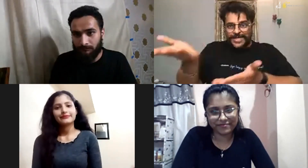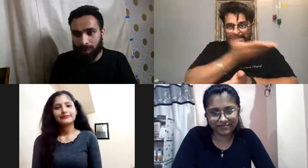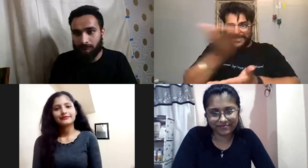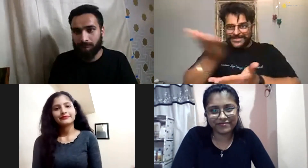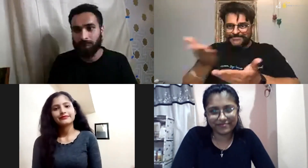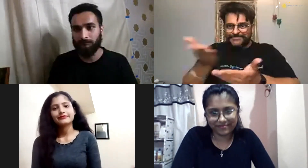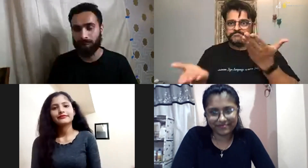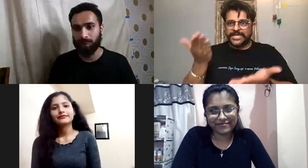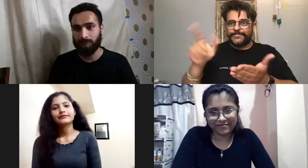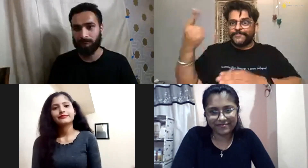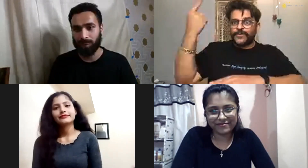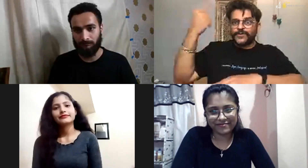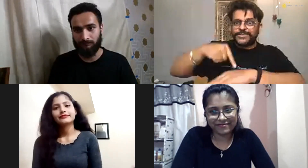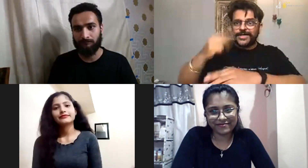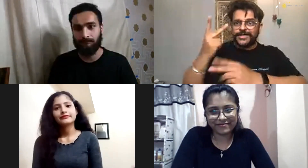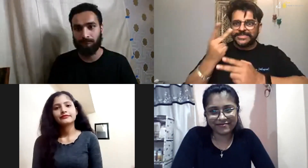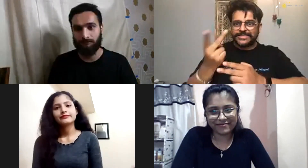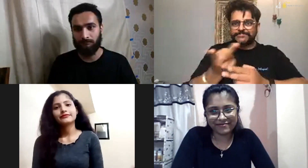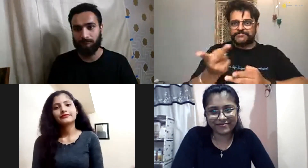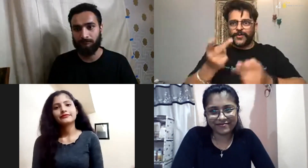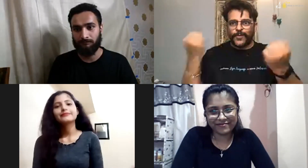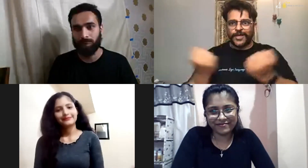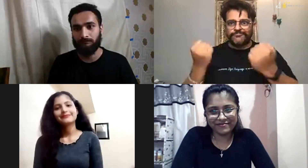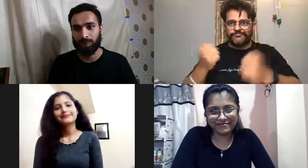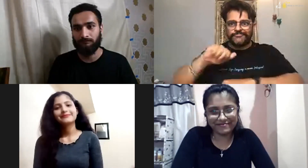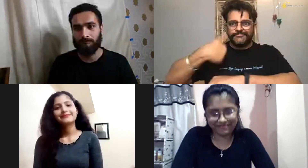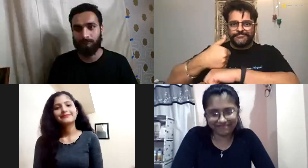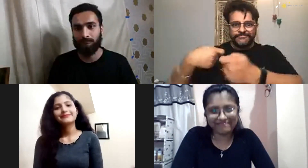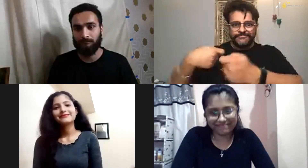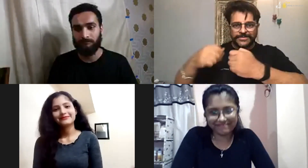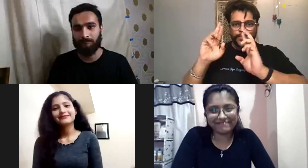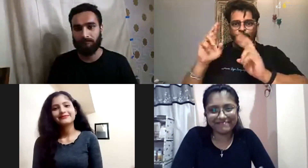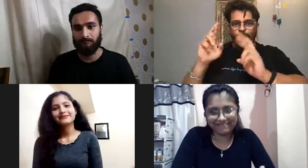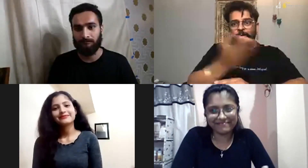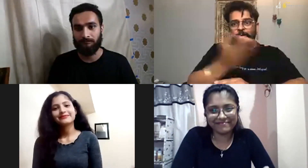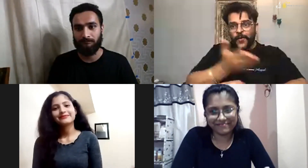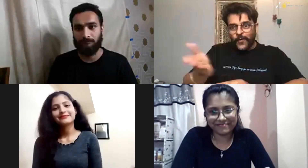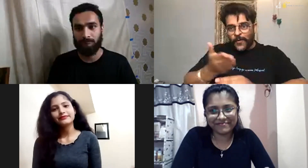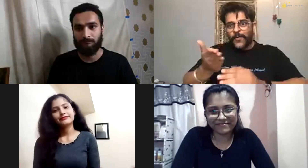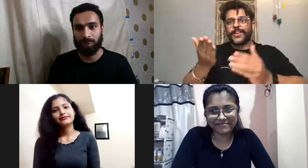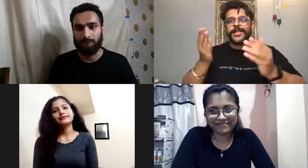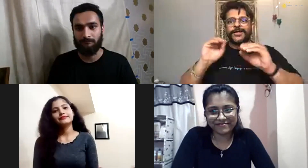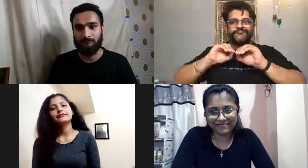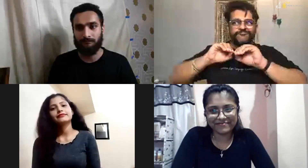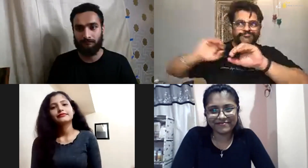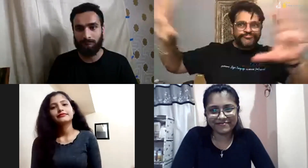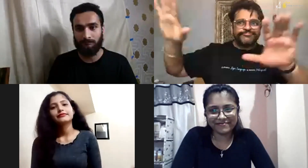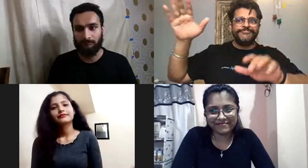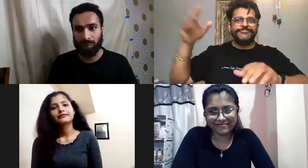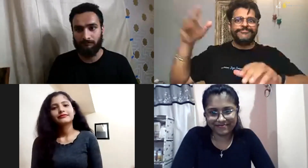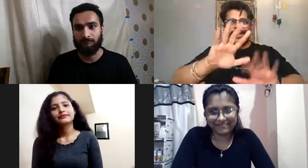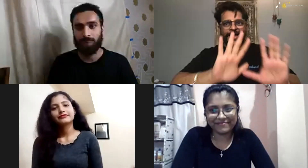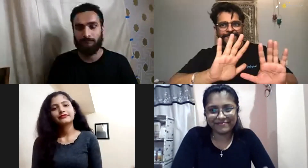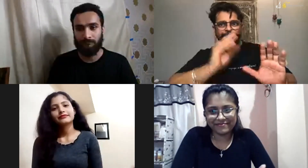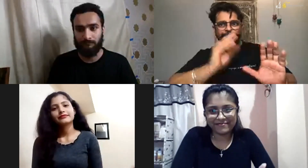I want all of you all to see that maybe it's the first time we're seeing both of them set up a business, and hopefully you all can,